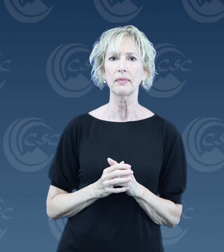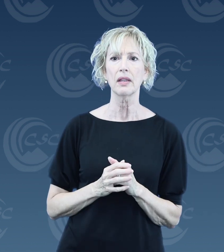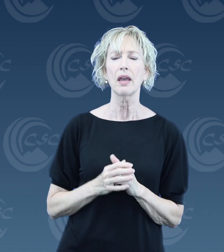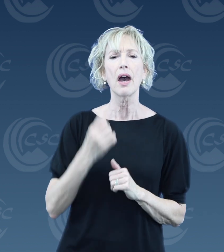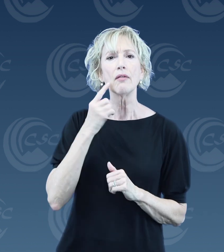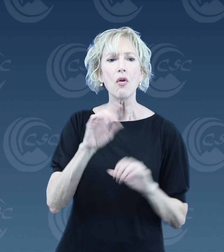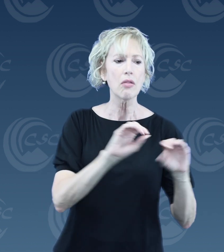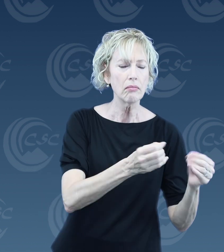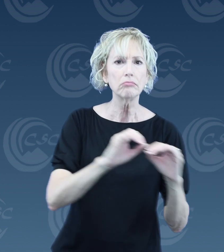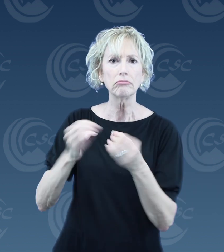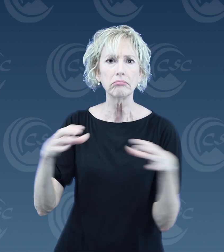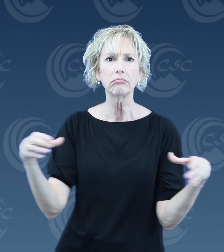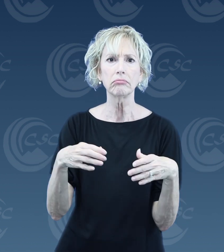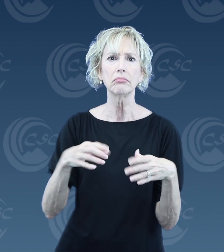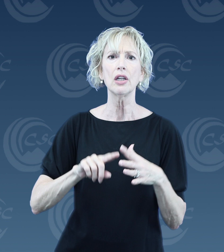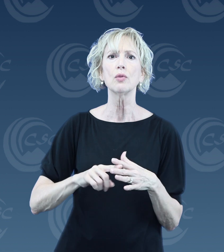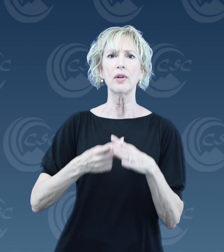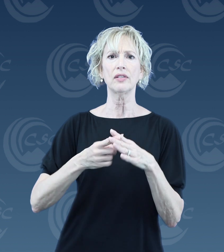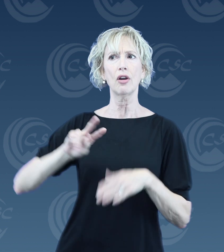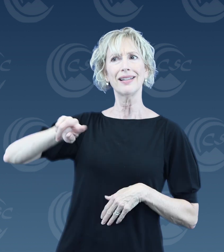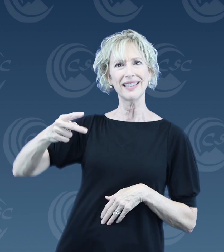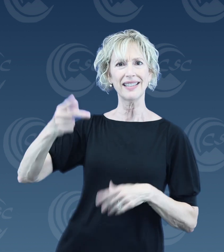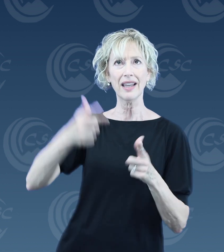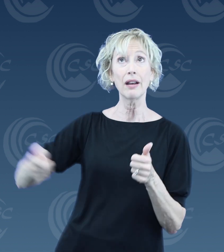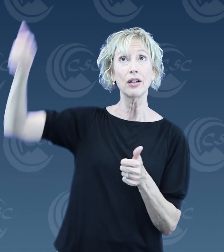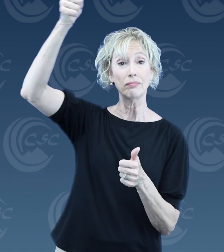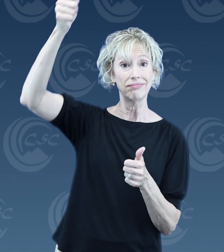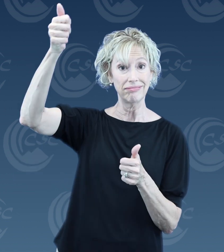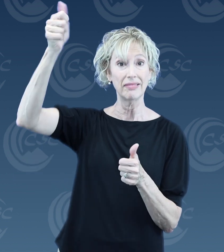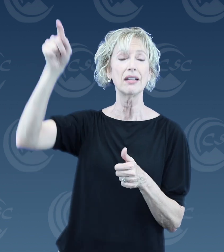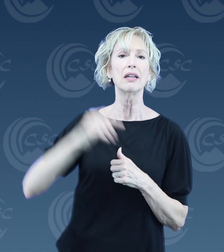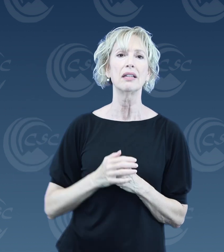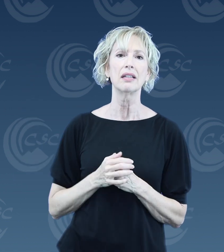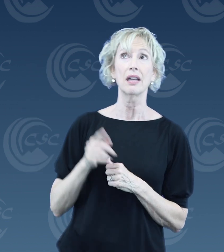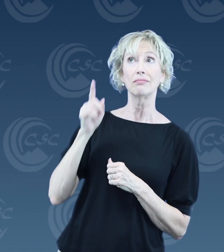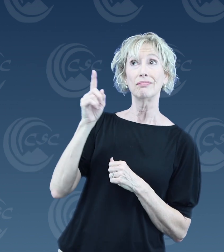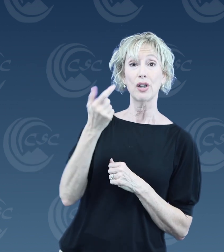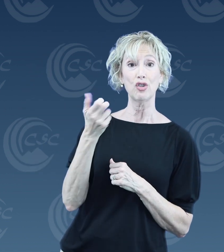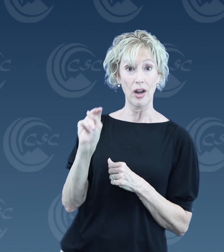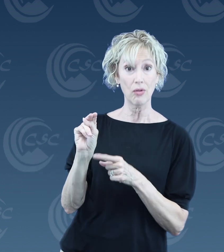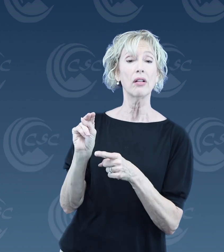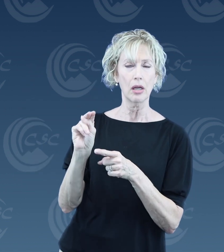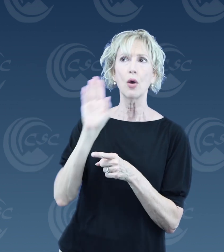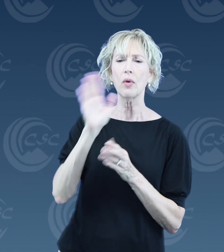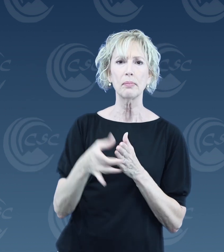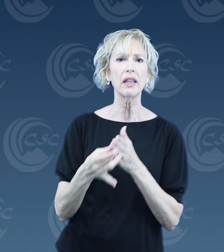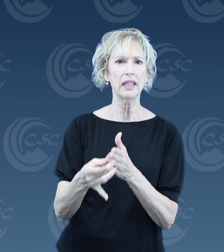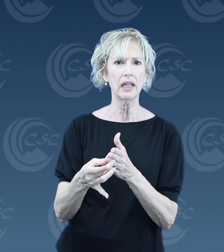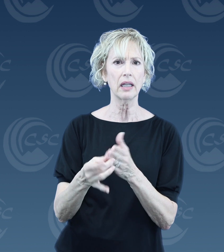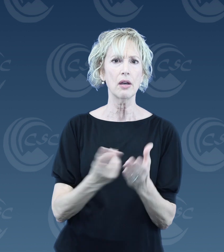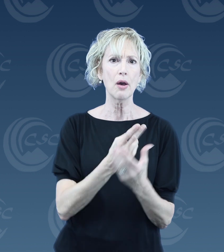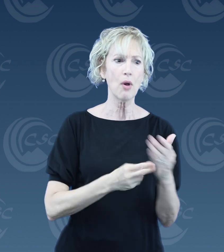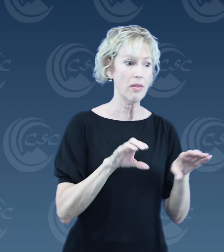of organization, we've activated a second general. That general will be leading